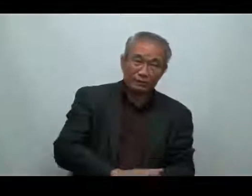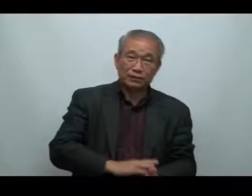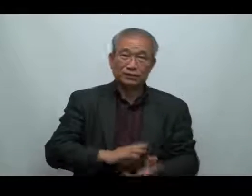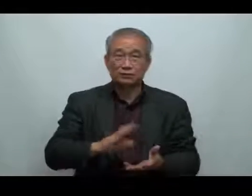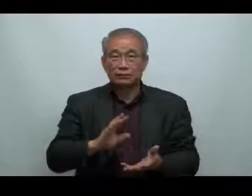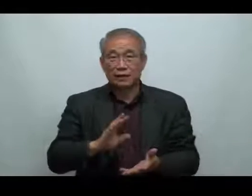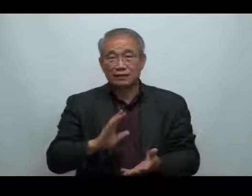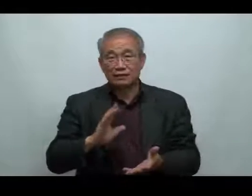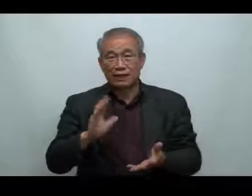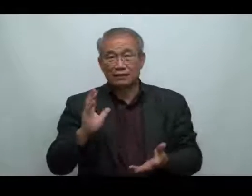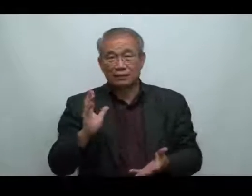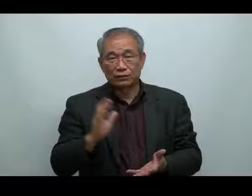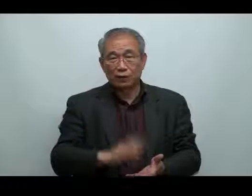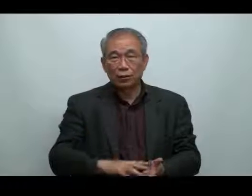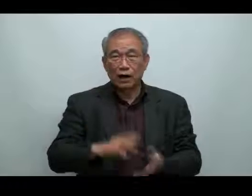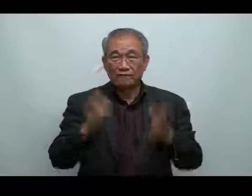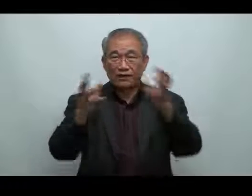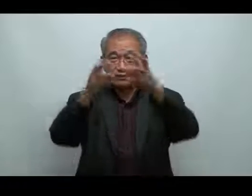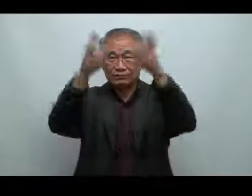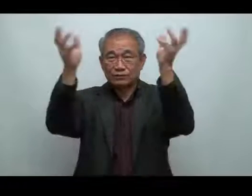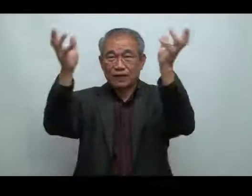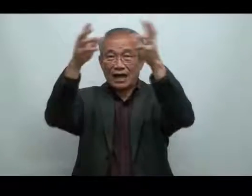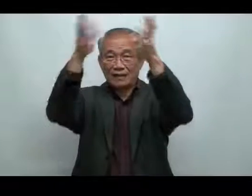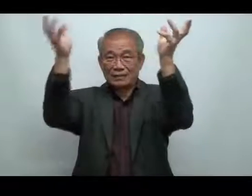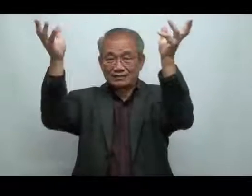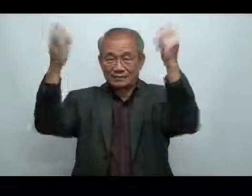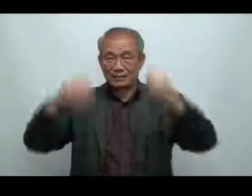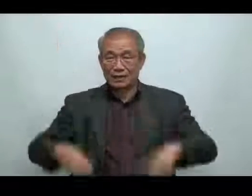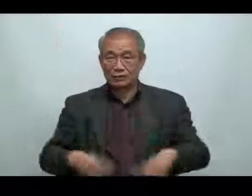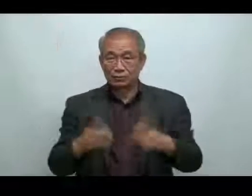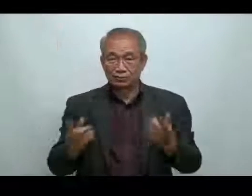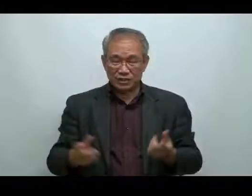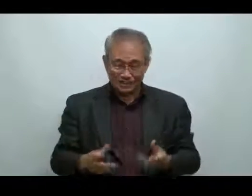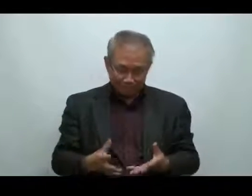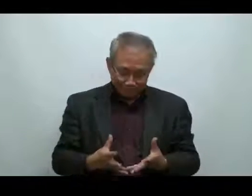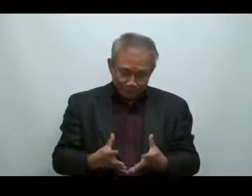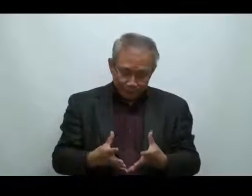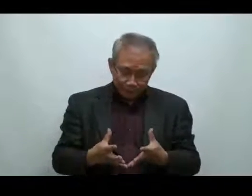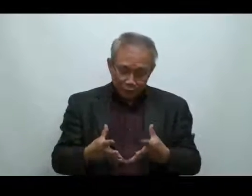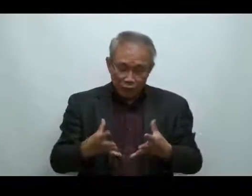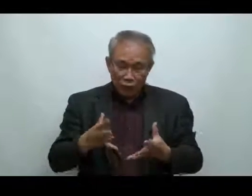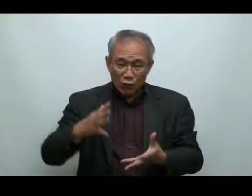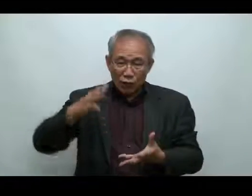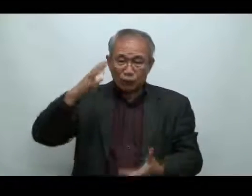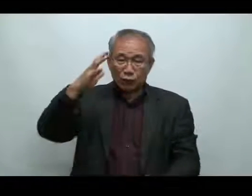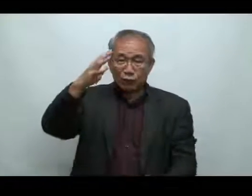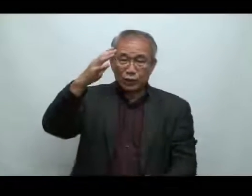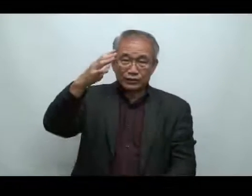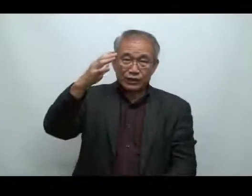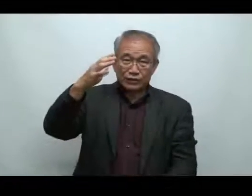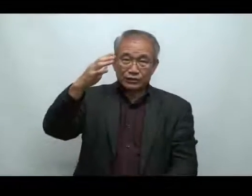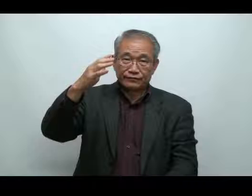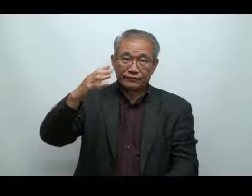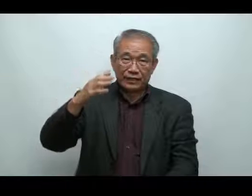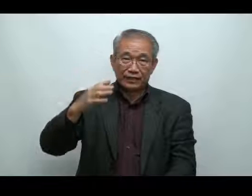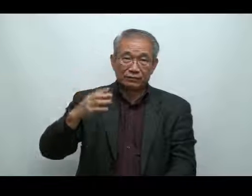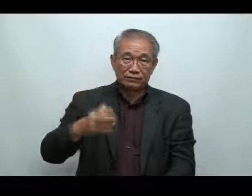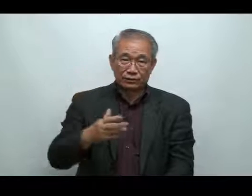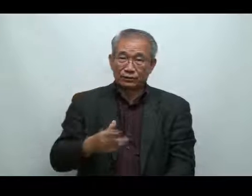because the low affect what the high is, as you will see. The low resonance from any note, the lowest